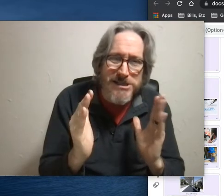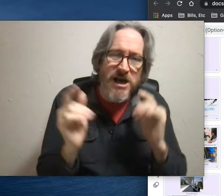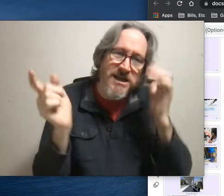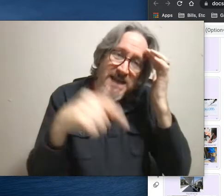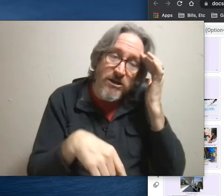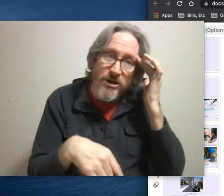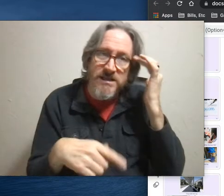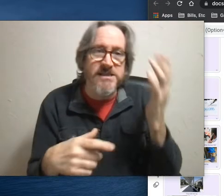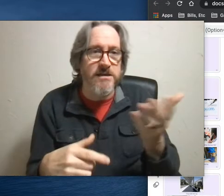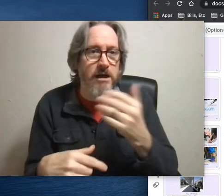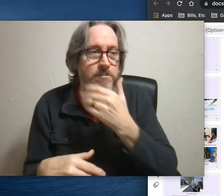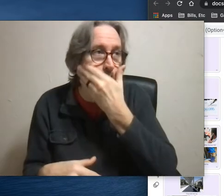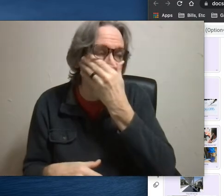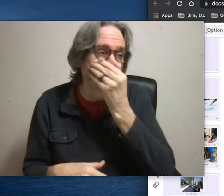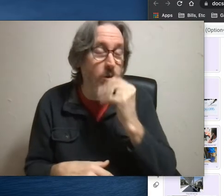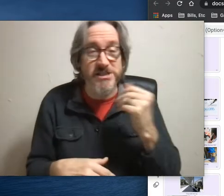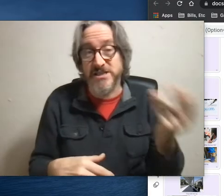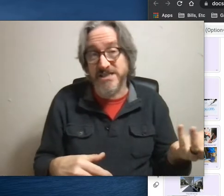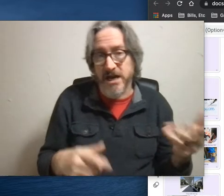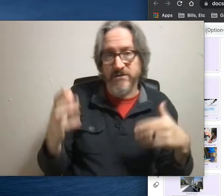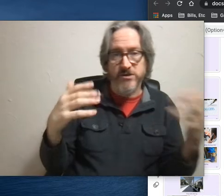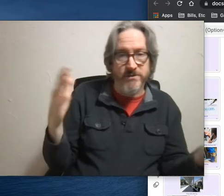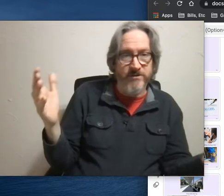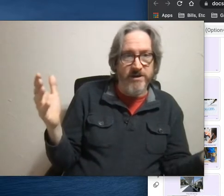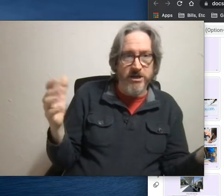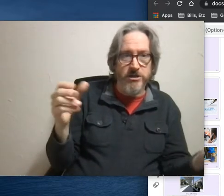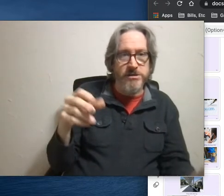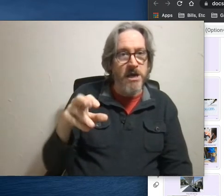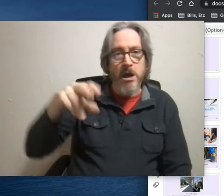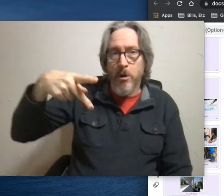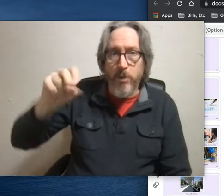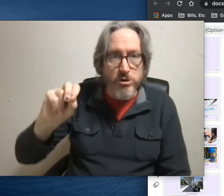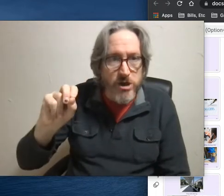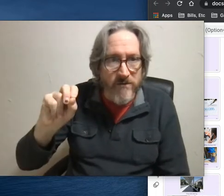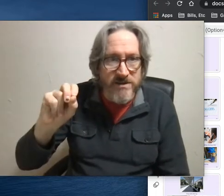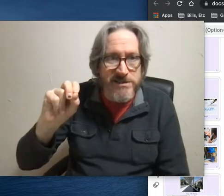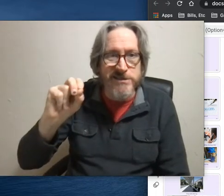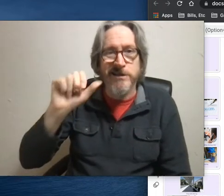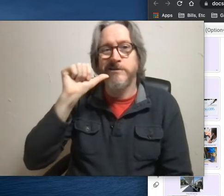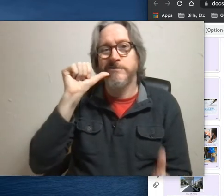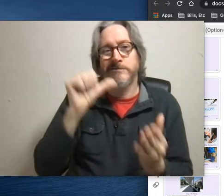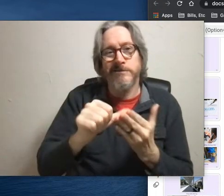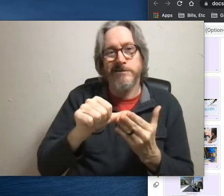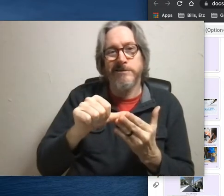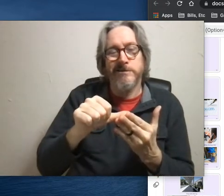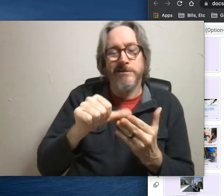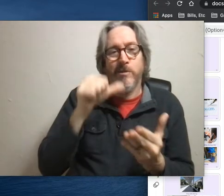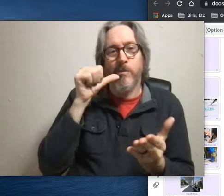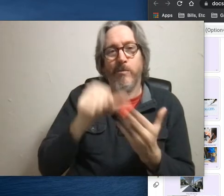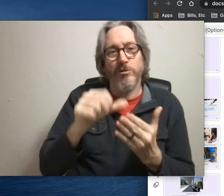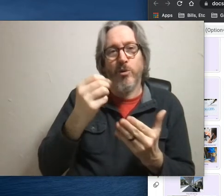mailbox. Take a look at this. What's the sign for some variations? Post office.